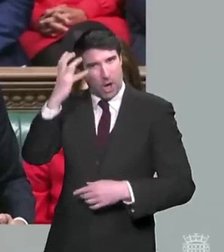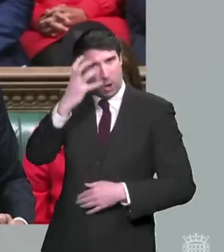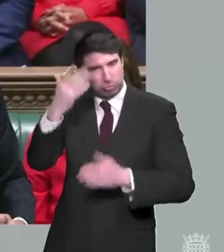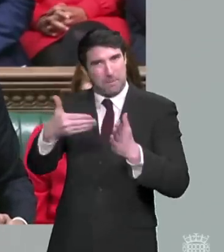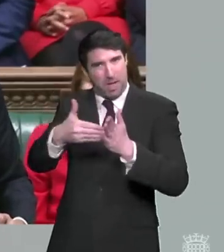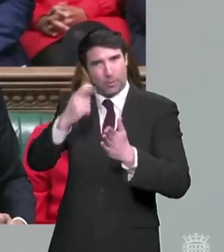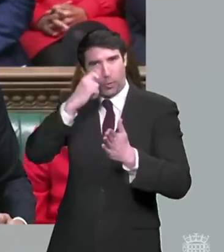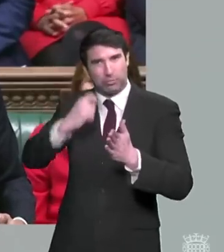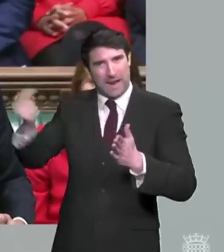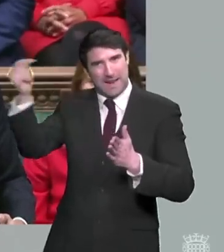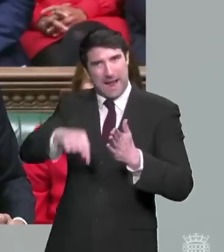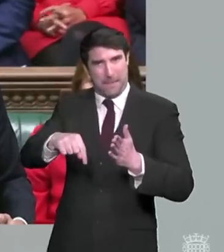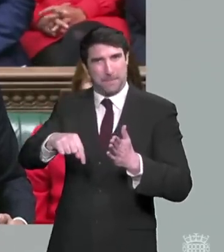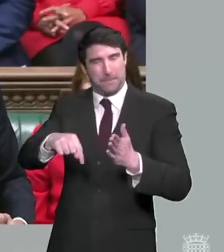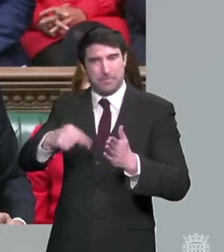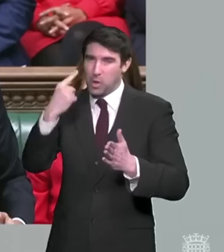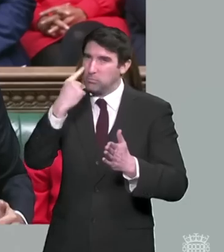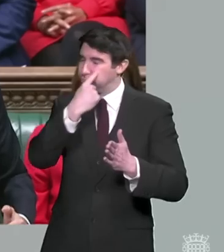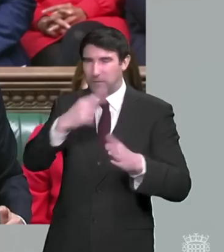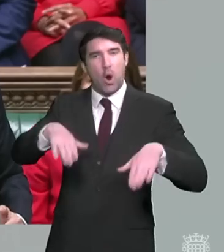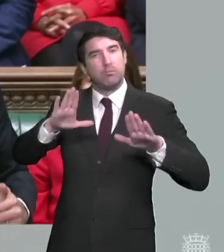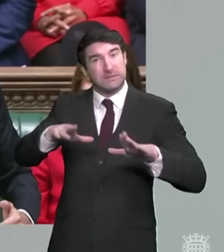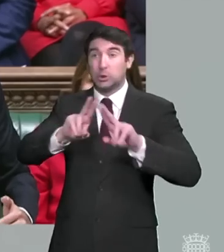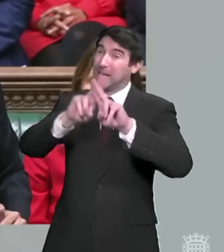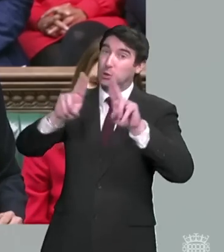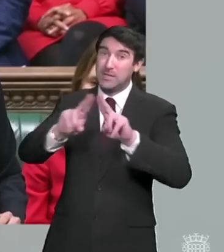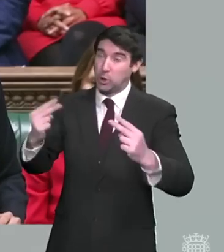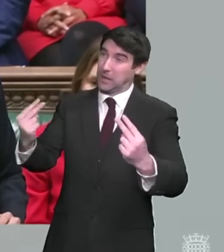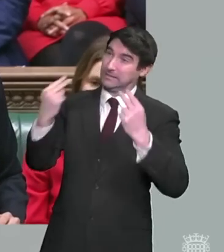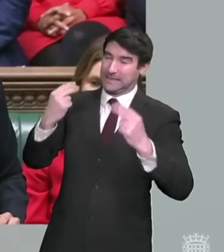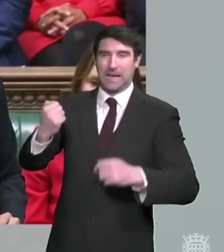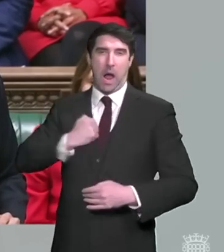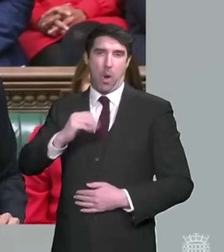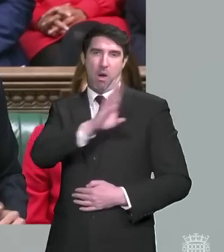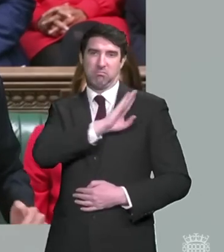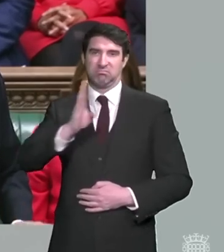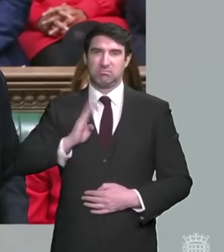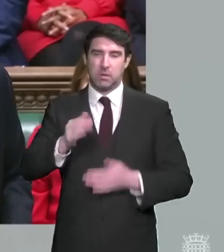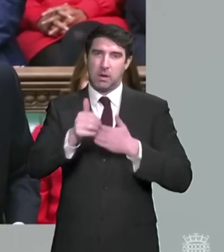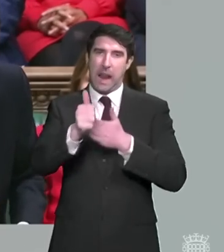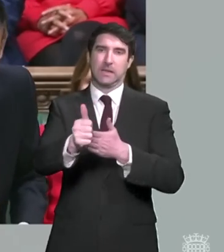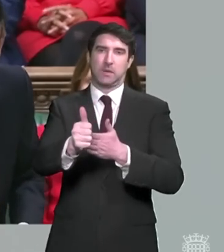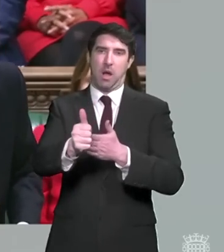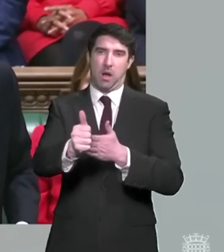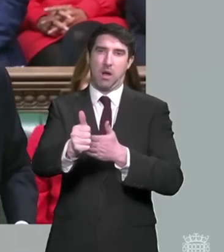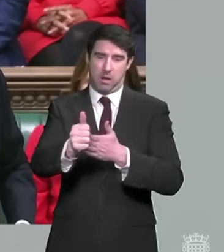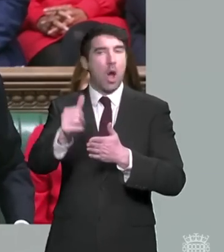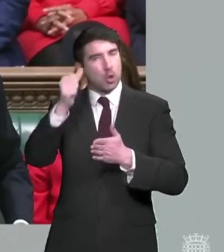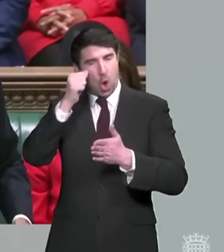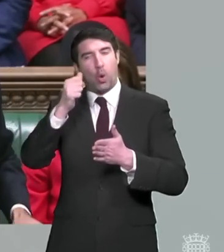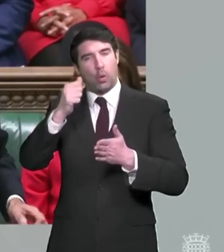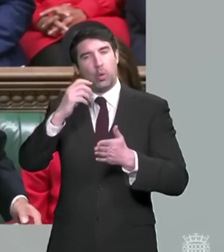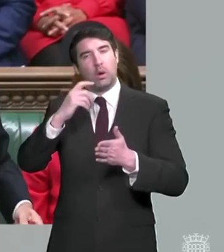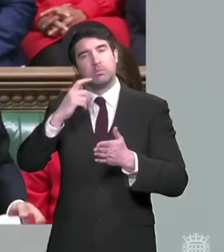have visited in their constituencies that effort. It's something that's making an incredible difference on the ground, and I know something that the President Zelensky